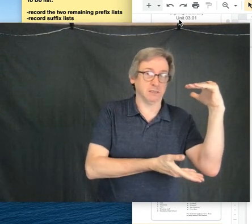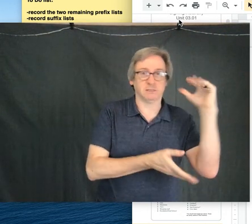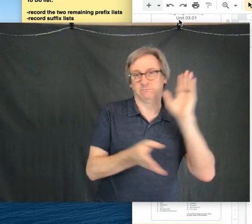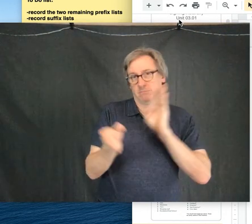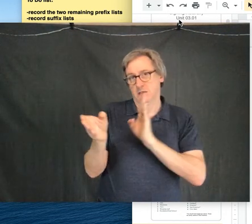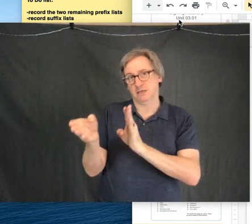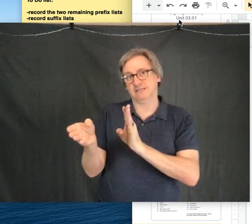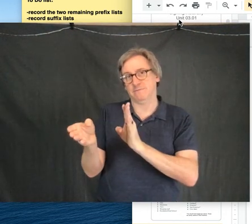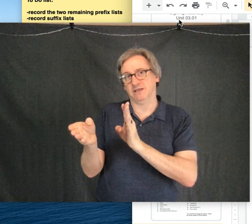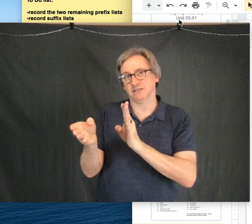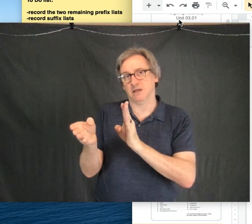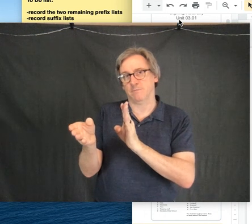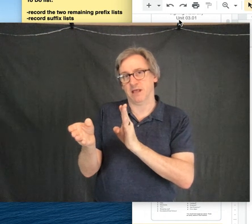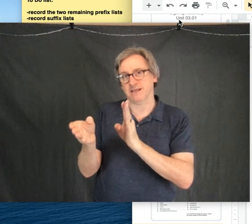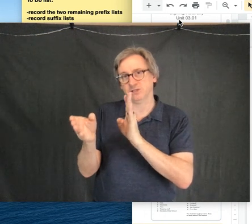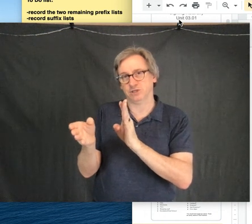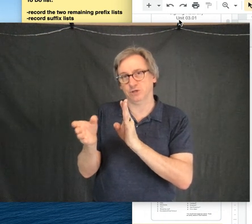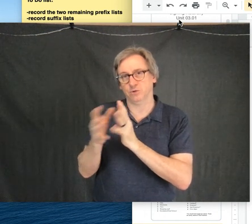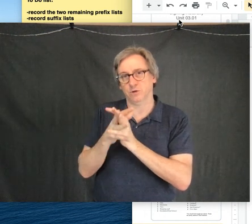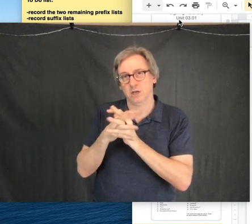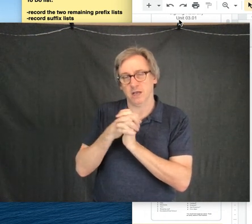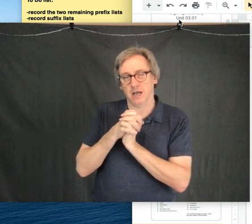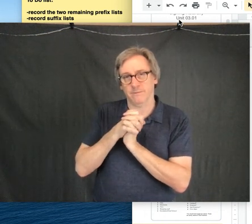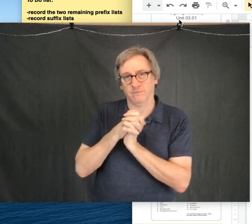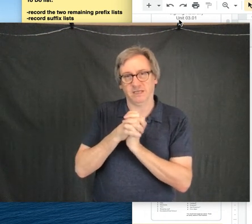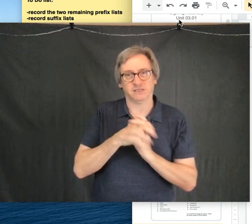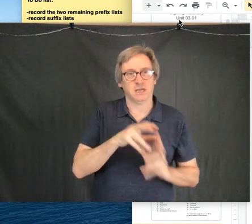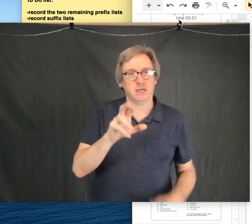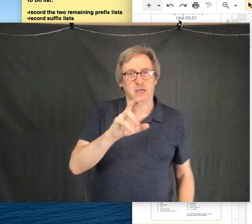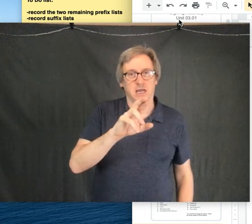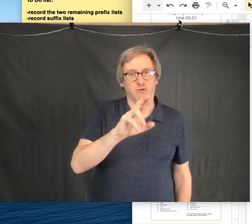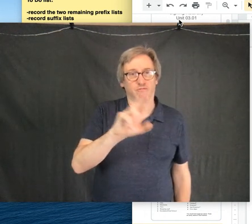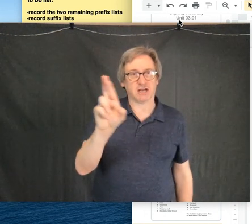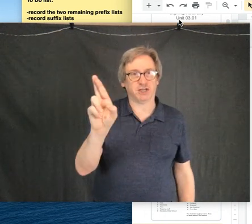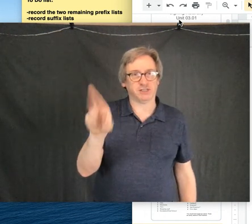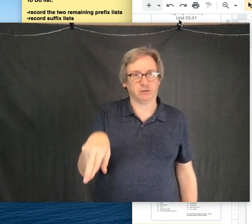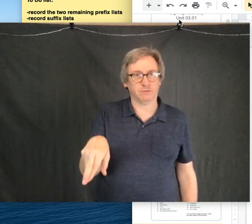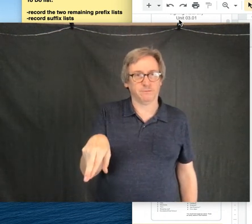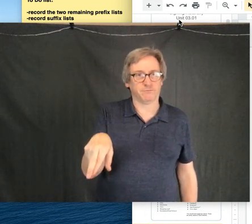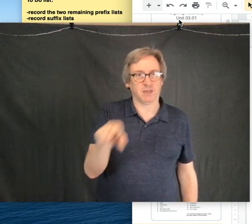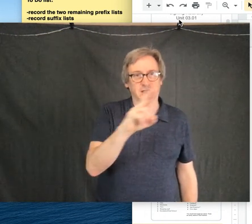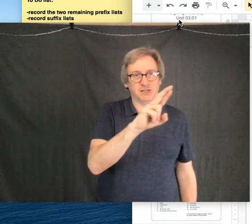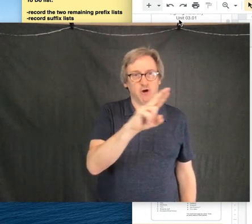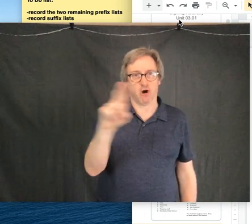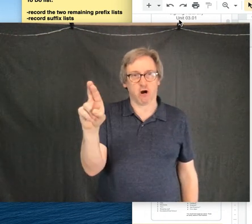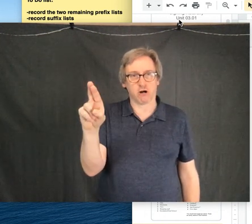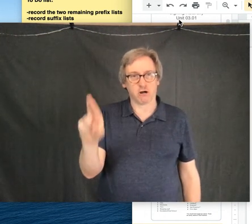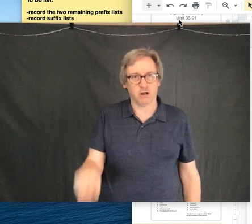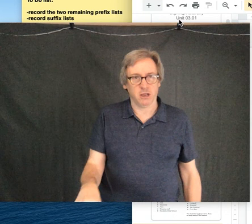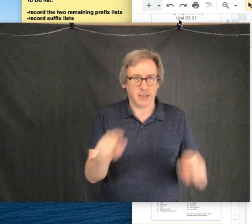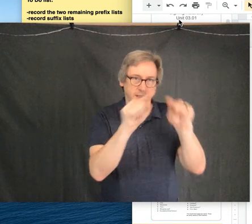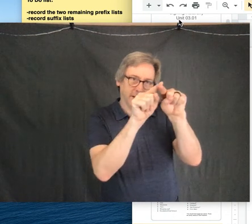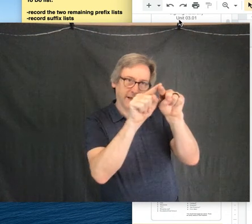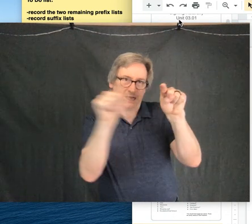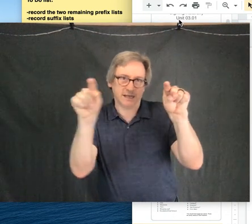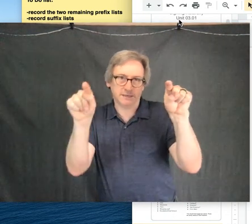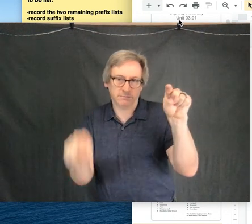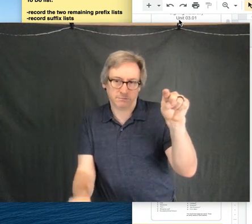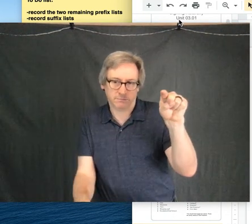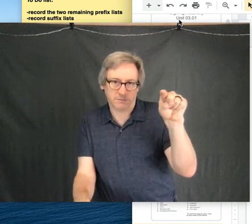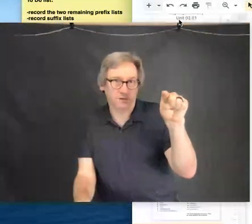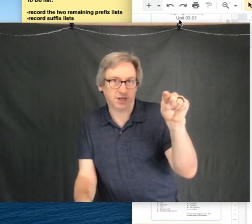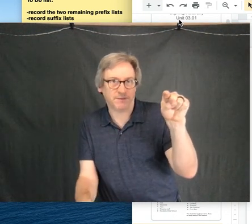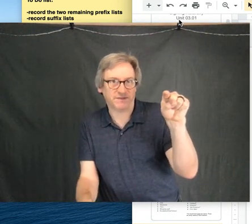generic ones. Same thing applies to these. Rochester, it's an R in like